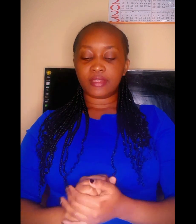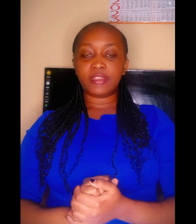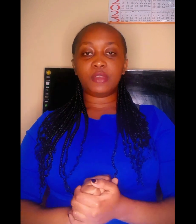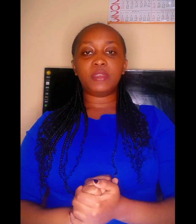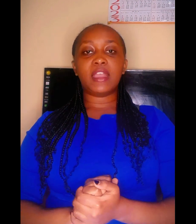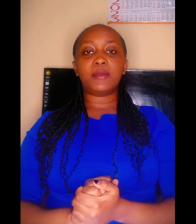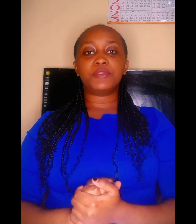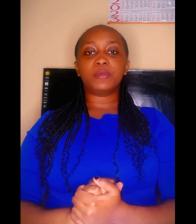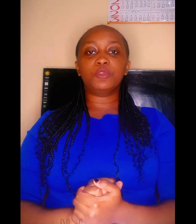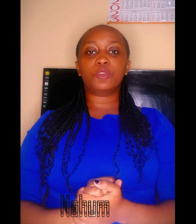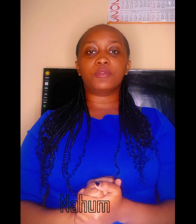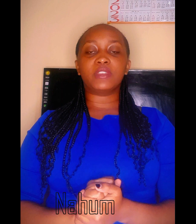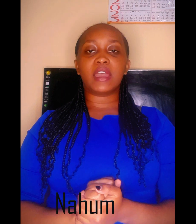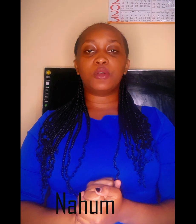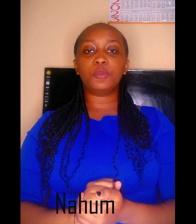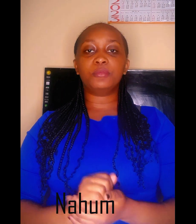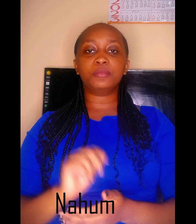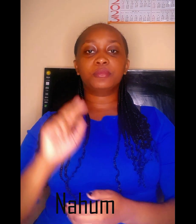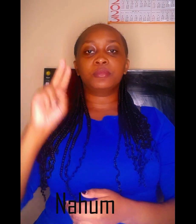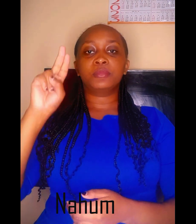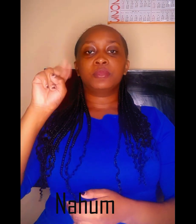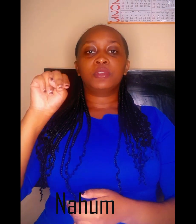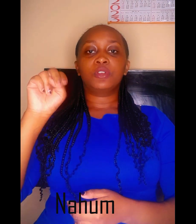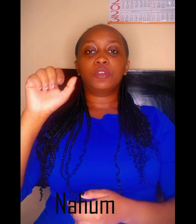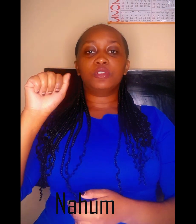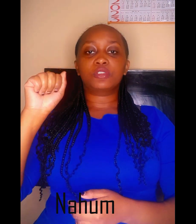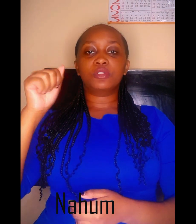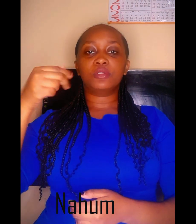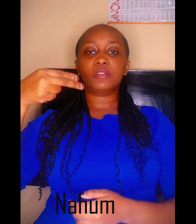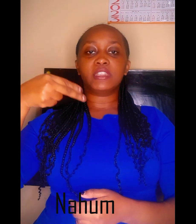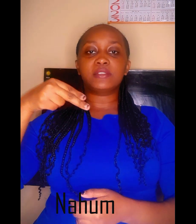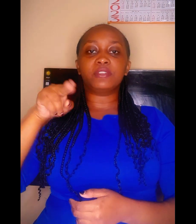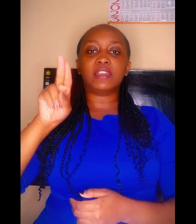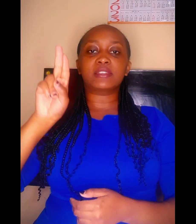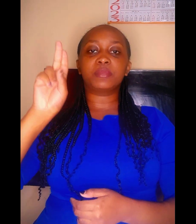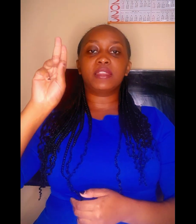Then we have the book of Nahum, also it's fingerspelled.